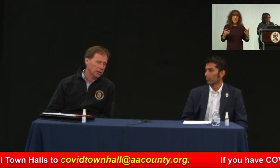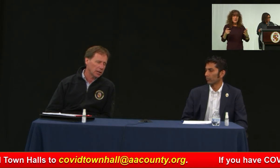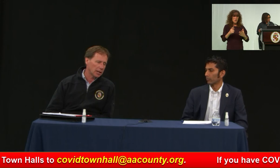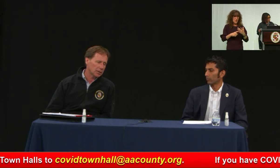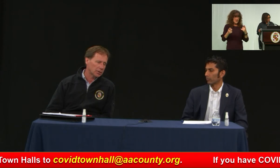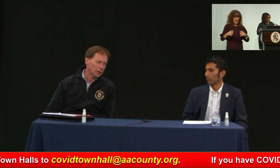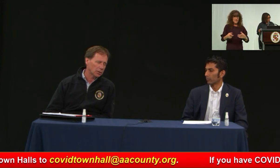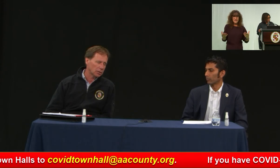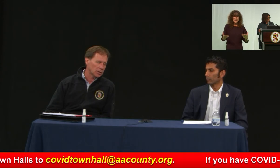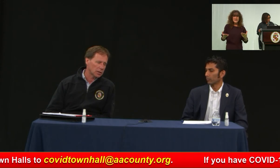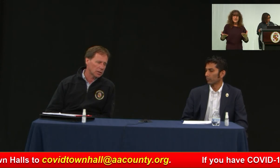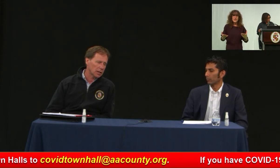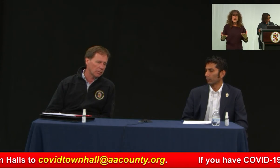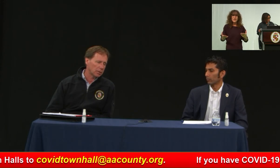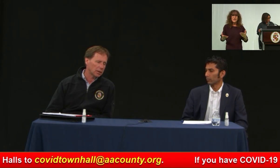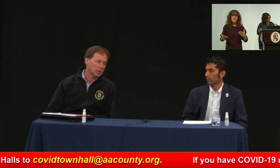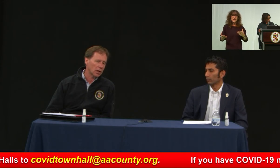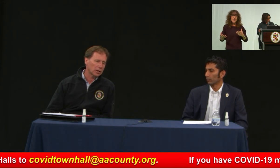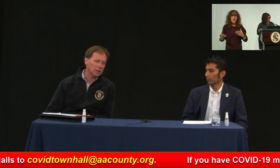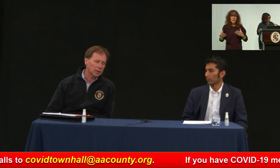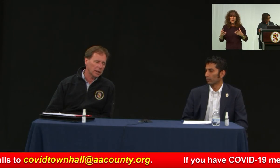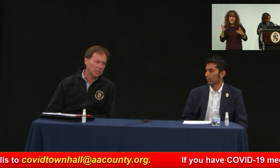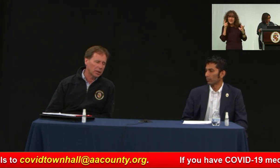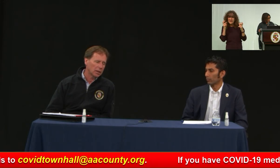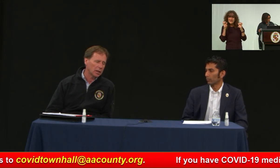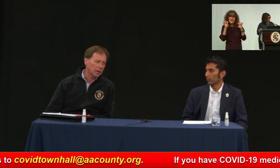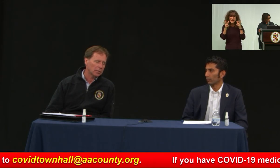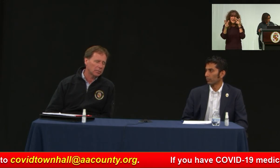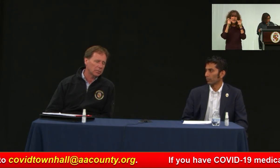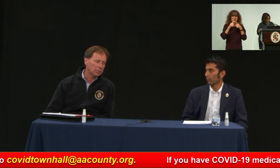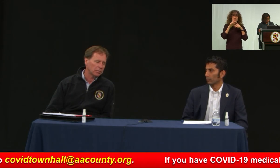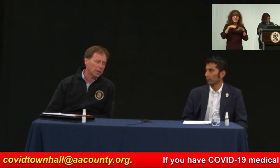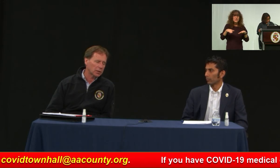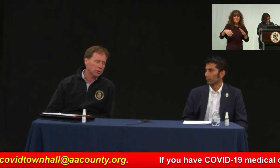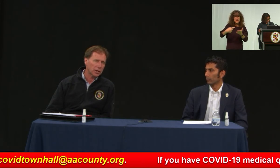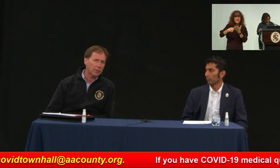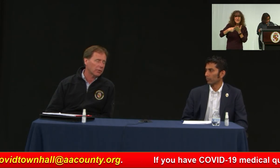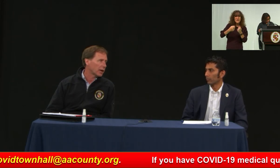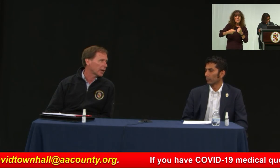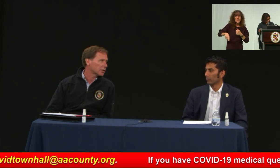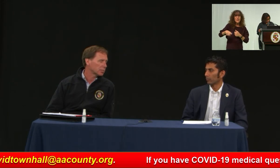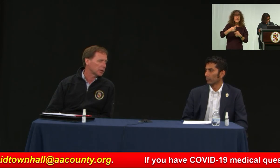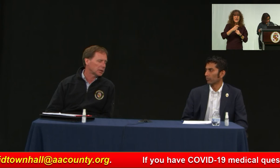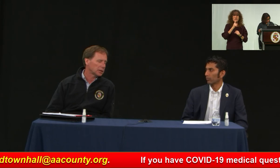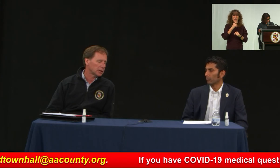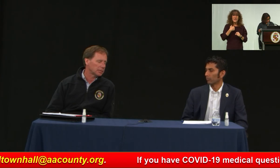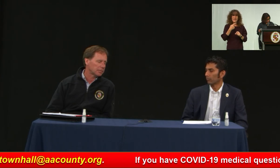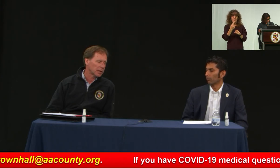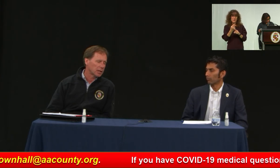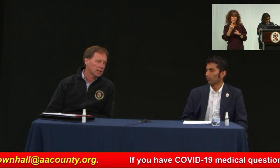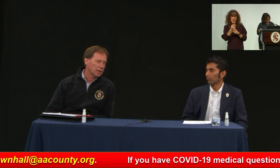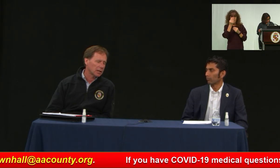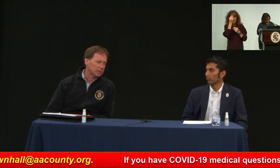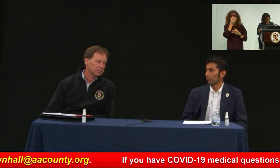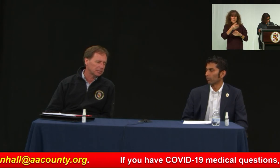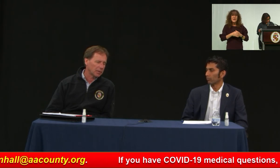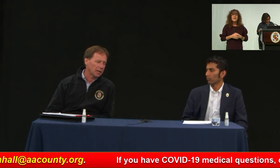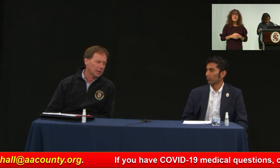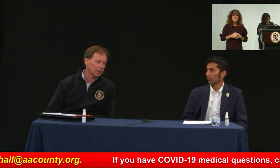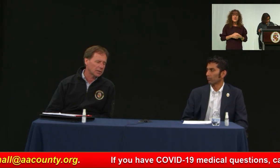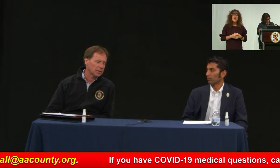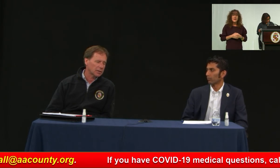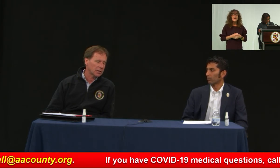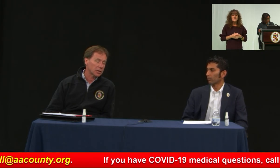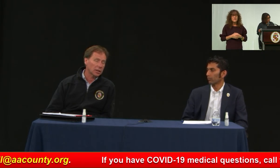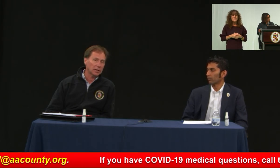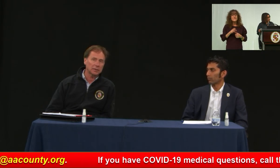here. And so listening to them and talking to them, making sure they have the facts, but I